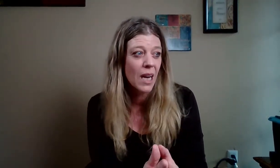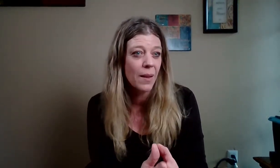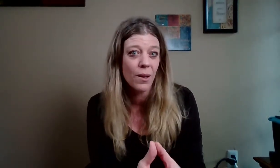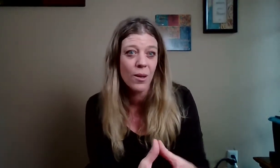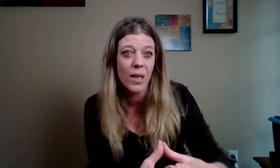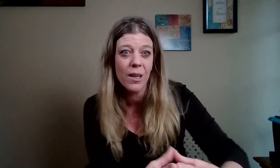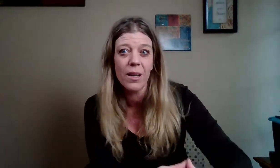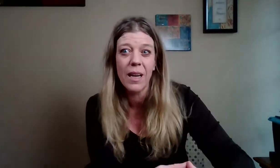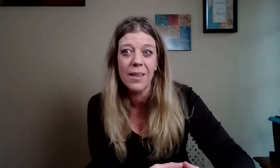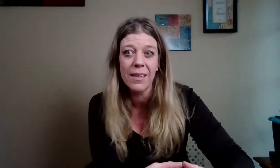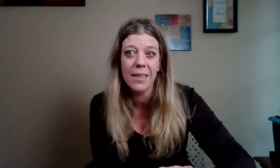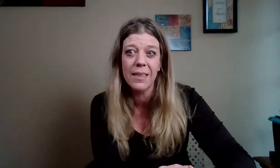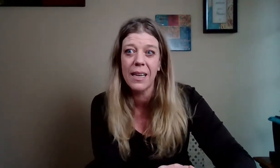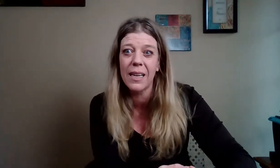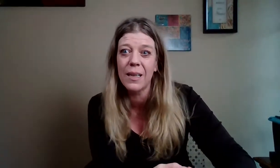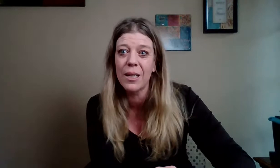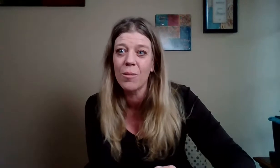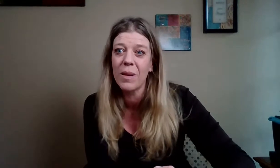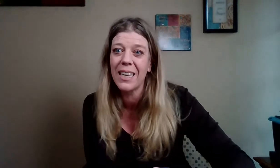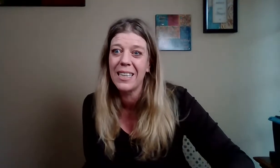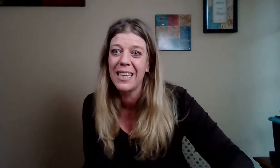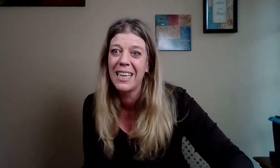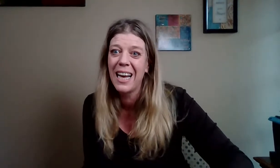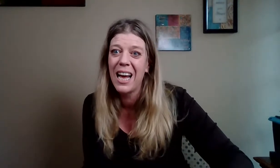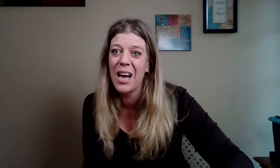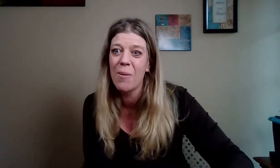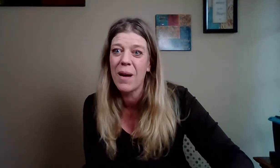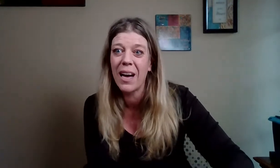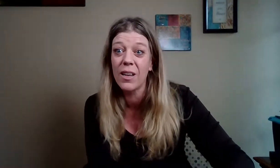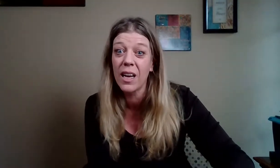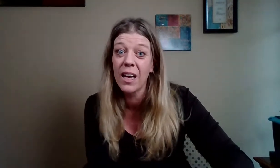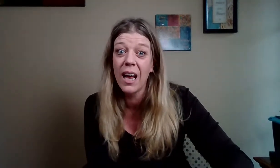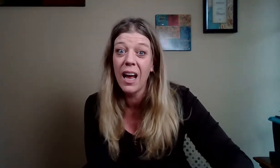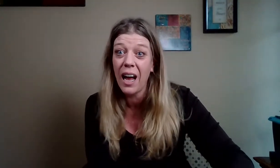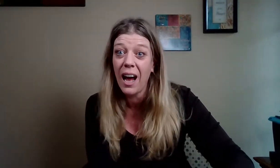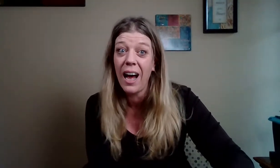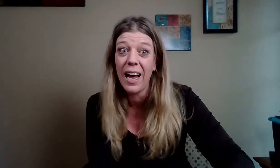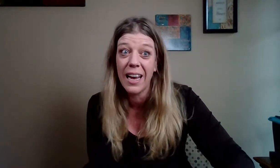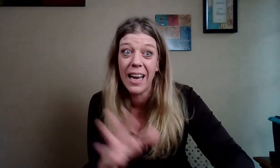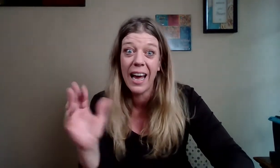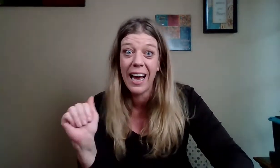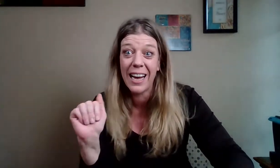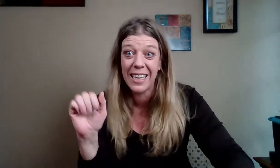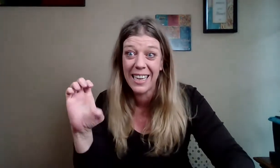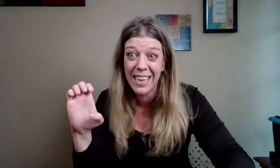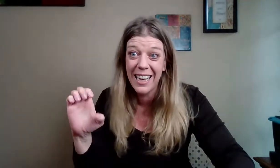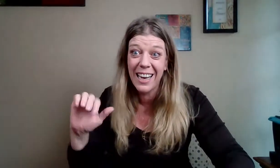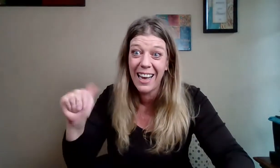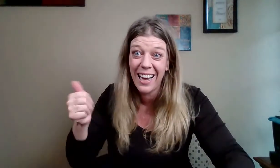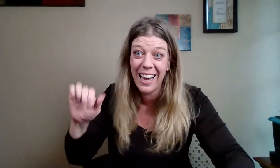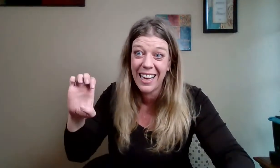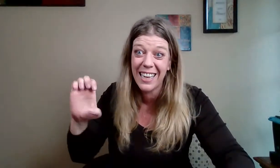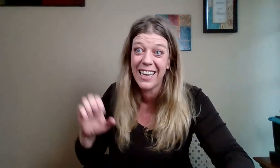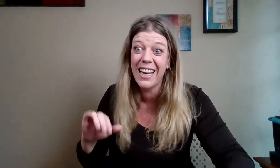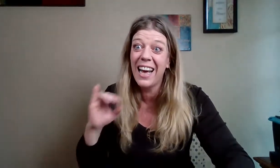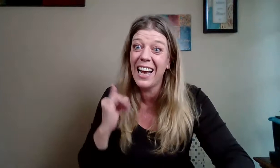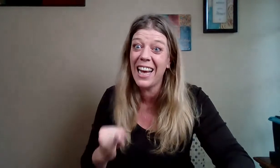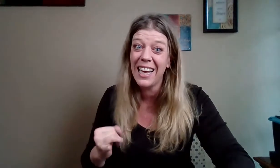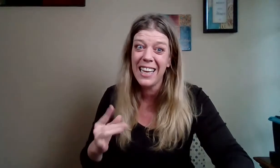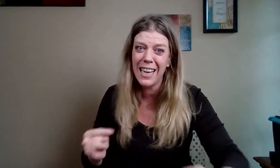in the earlier class, I said a little bit about, hi, Annie. Annie,